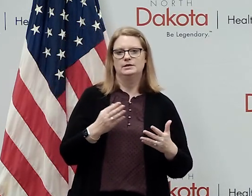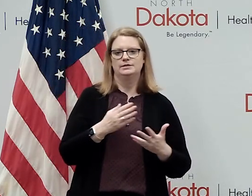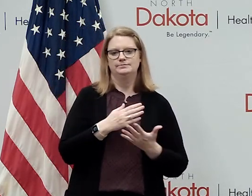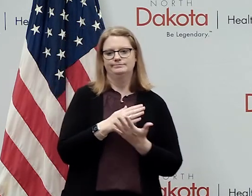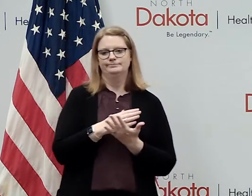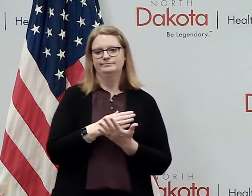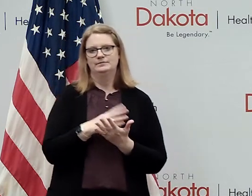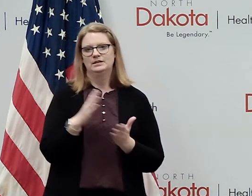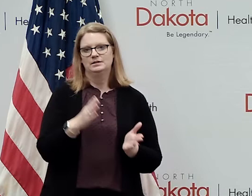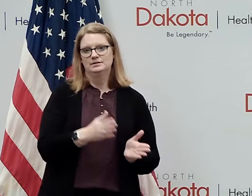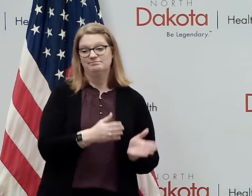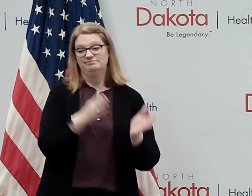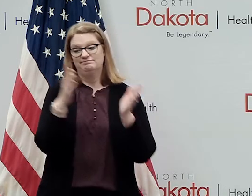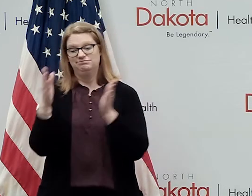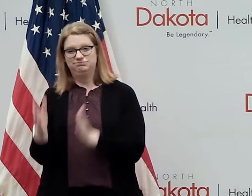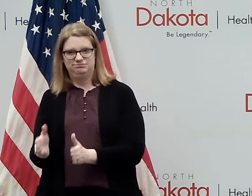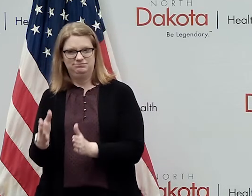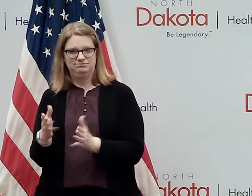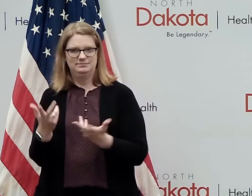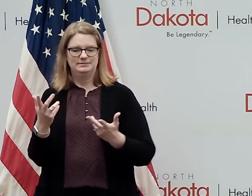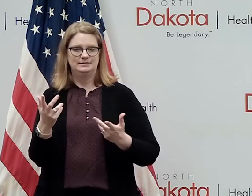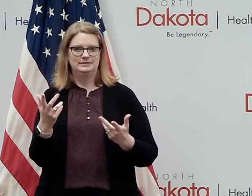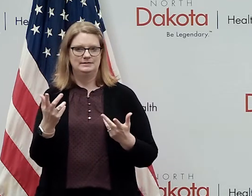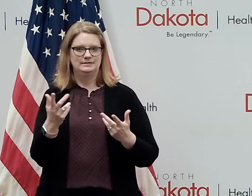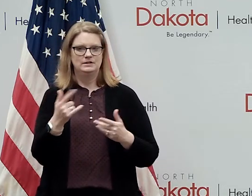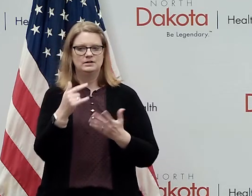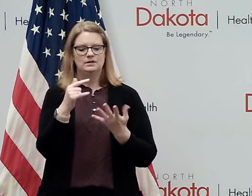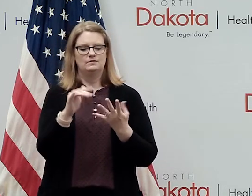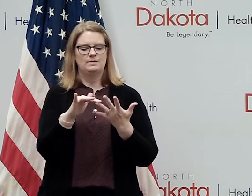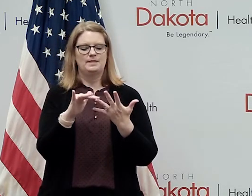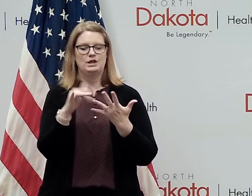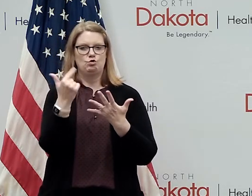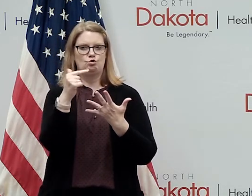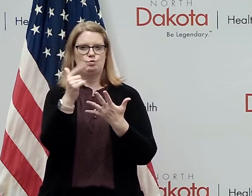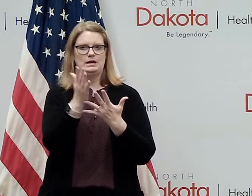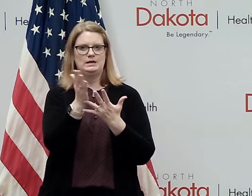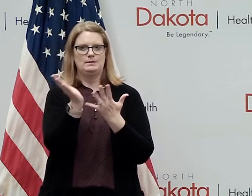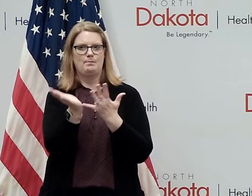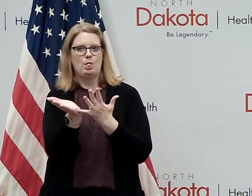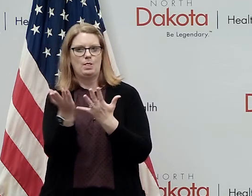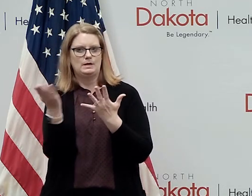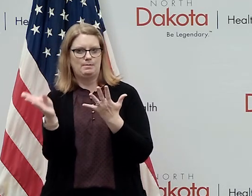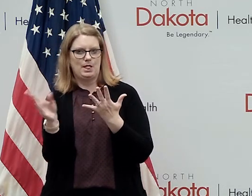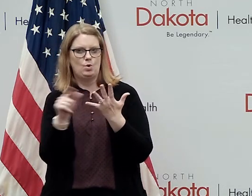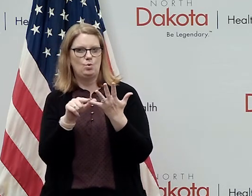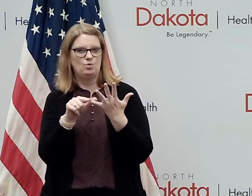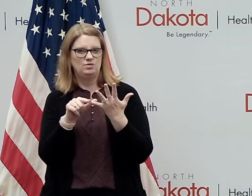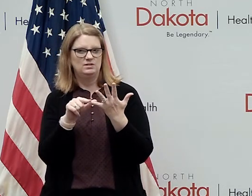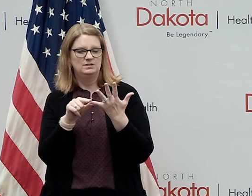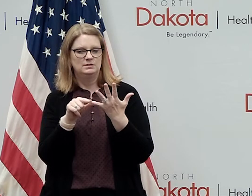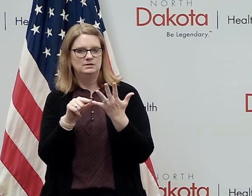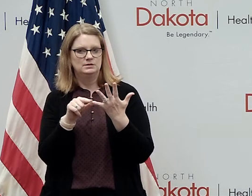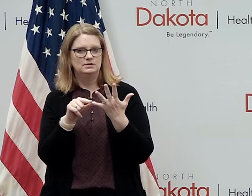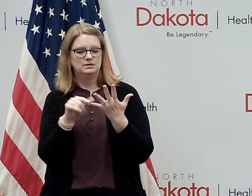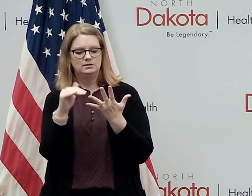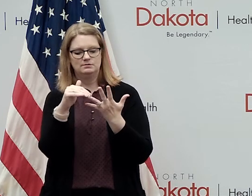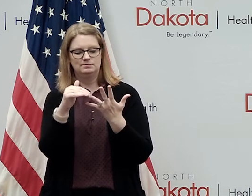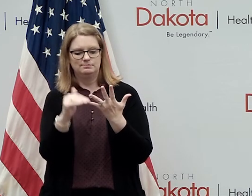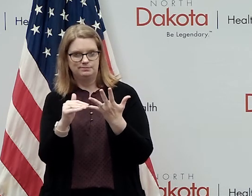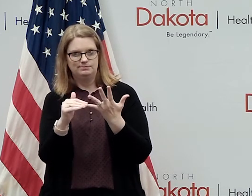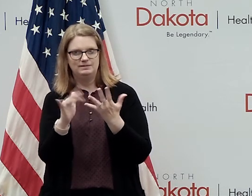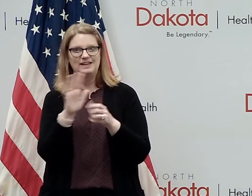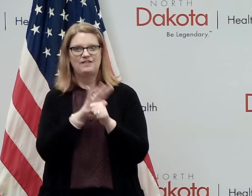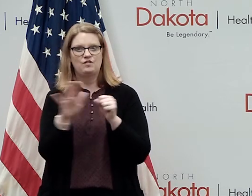or whether some counties could move to the next phase from the green to blue on the Roy G. Biv scale to the full open